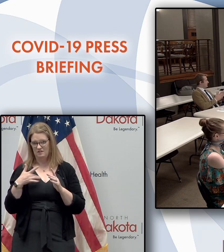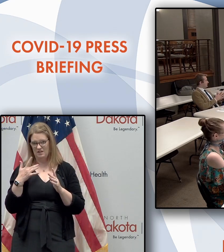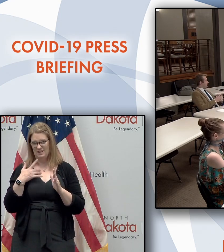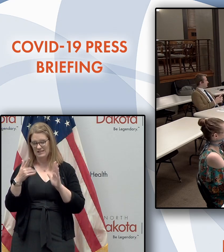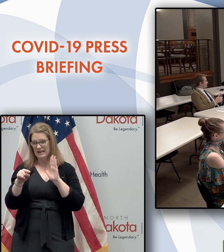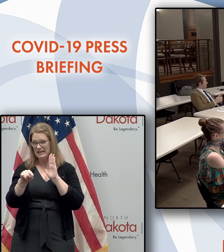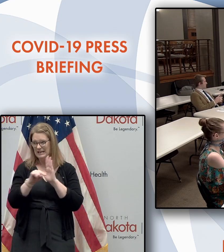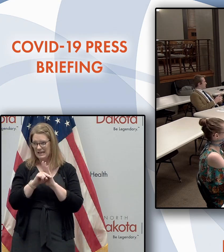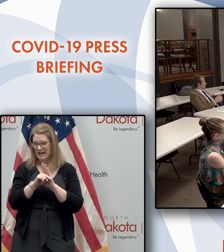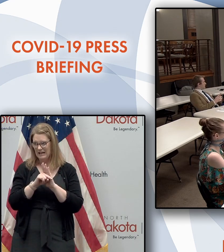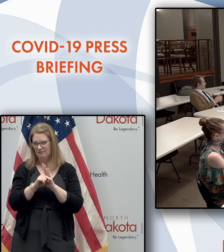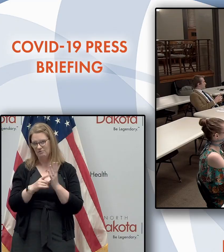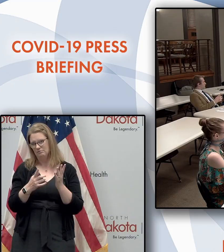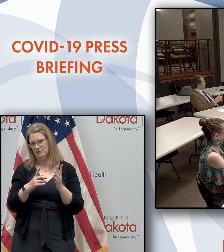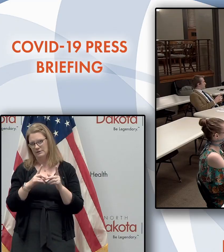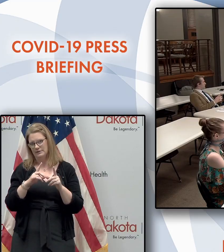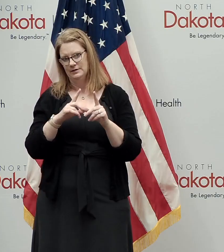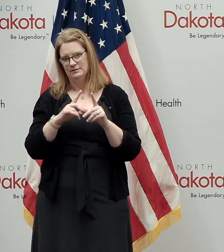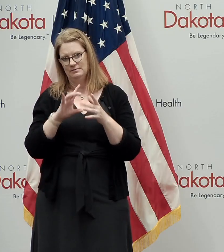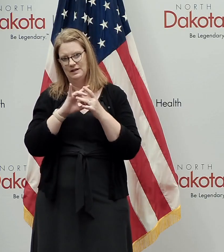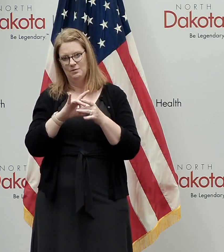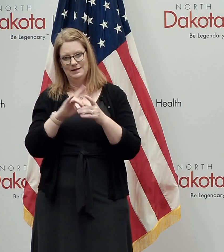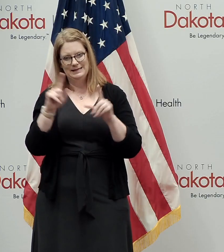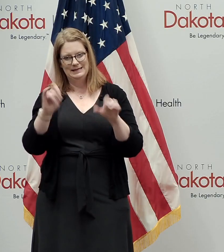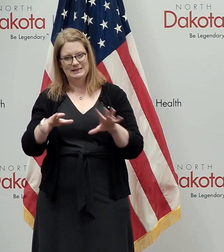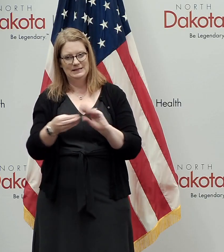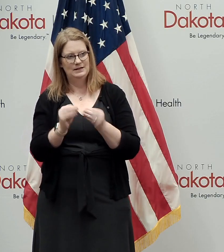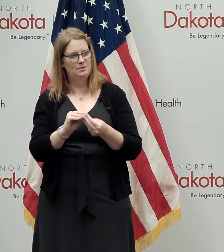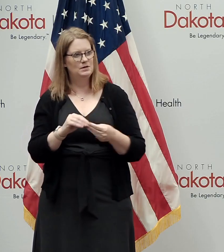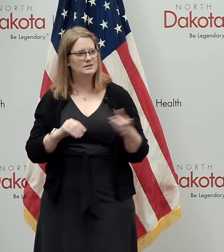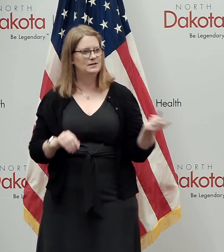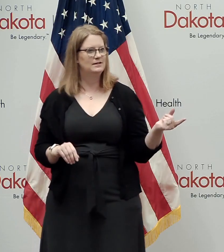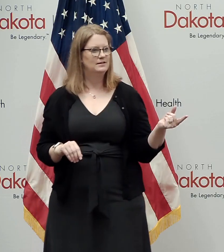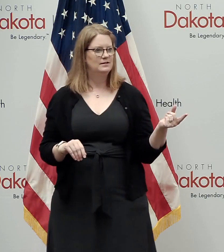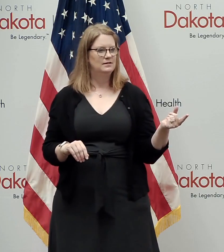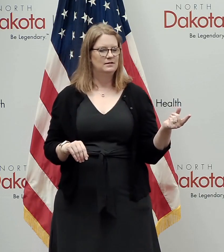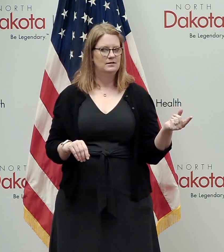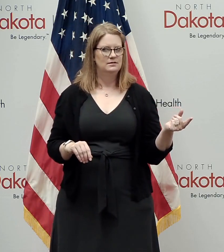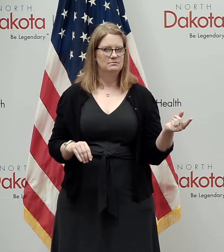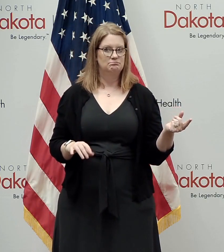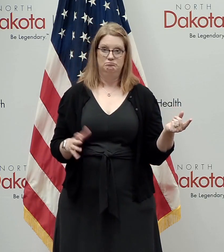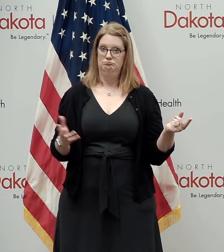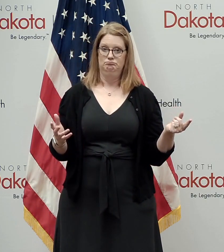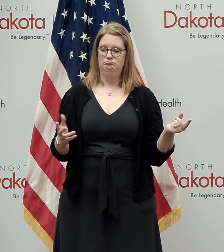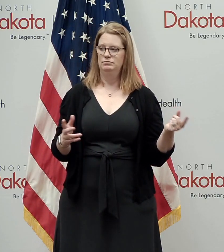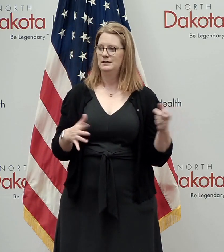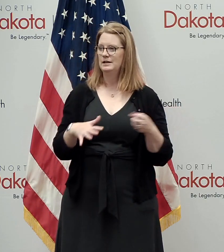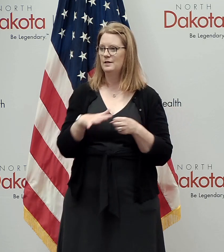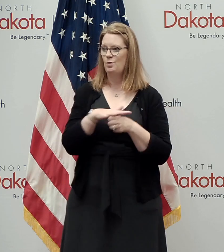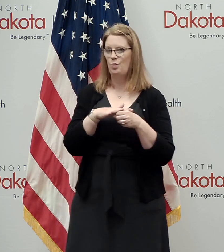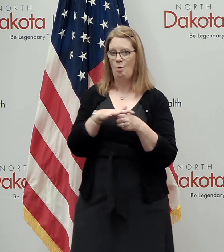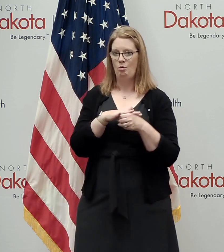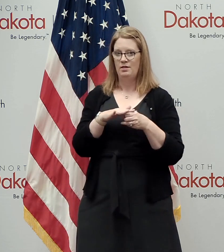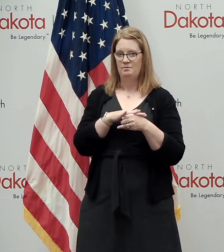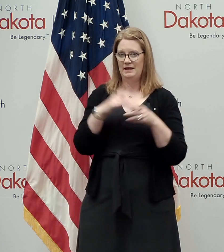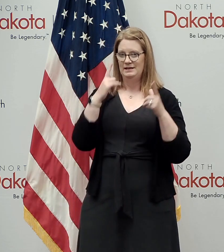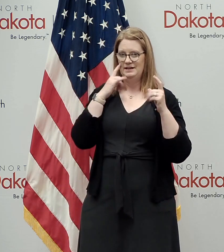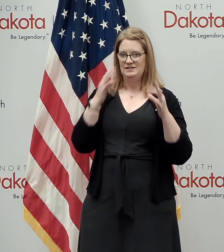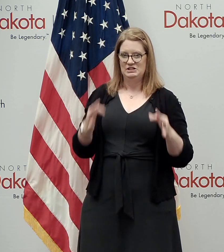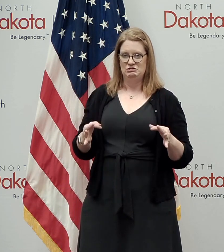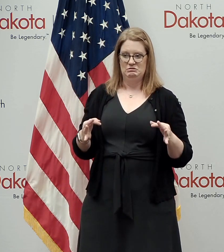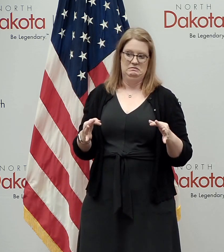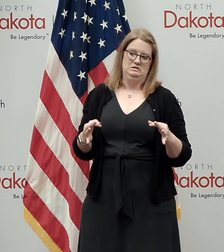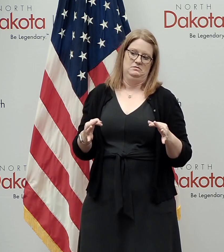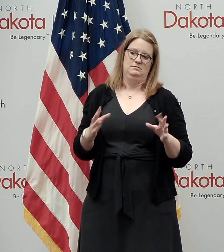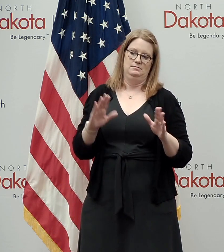Dakota reports their testing rate? I don't know if locally they made a decision about incentives or